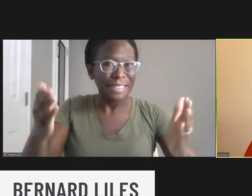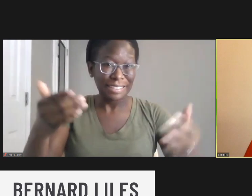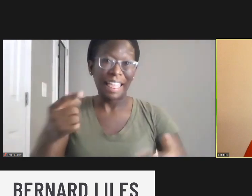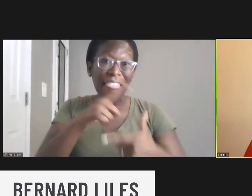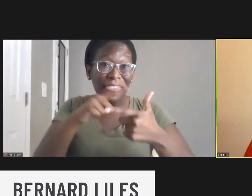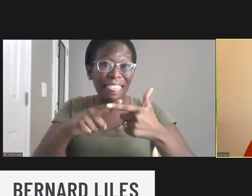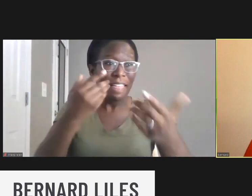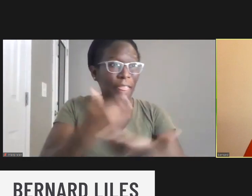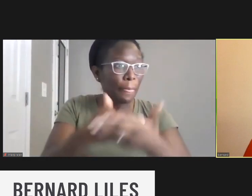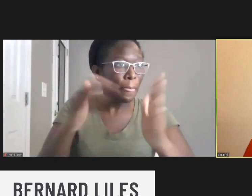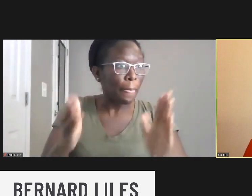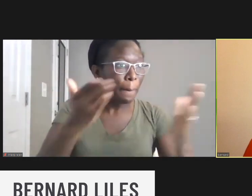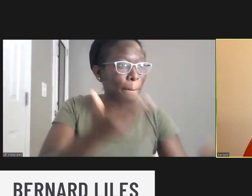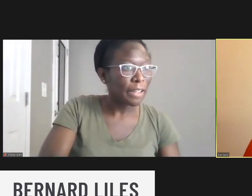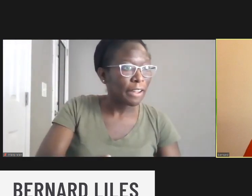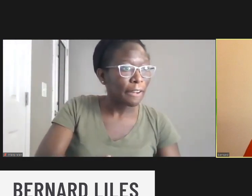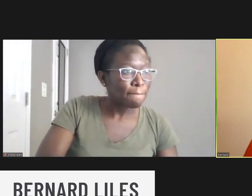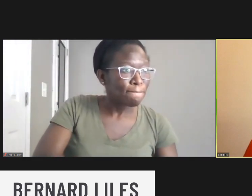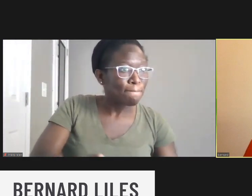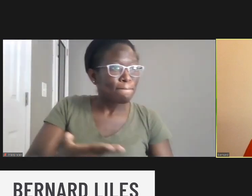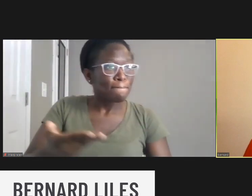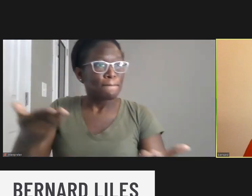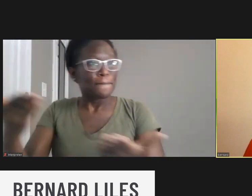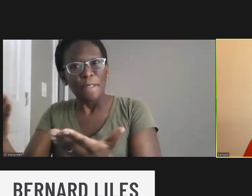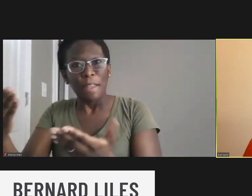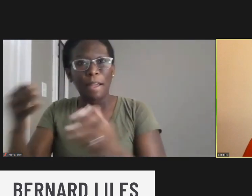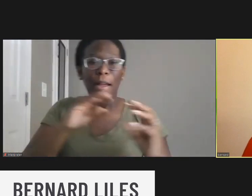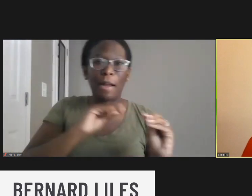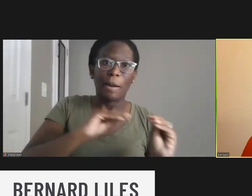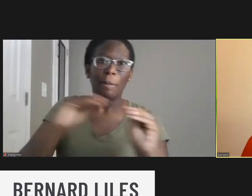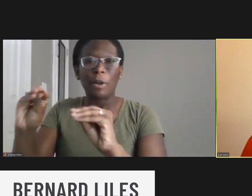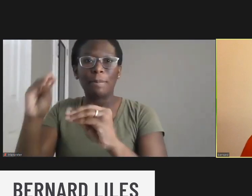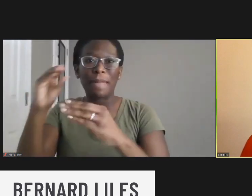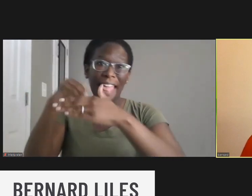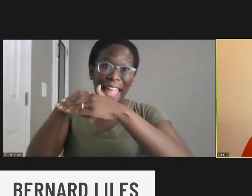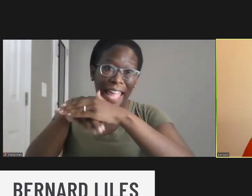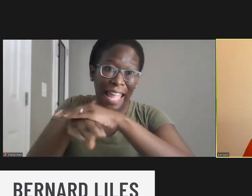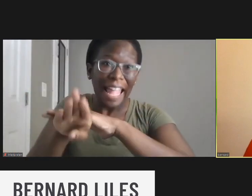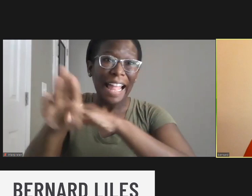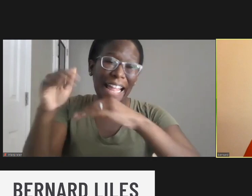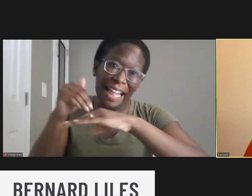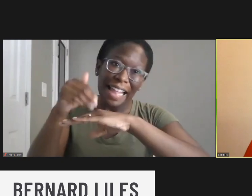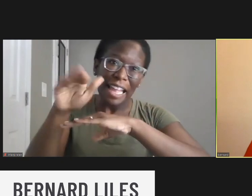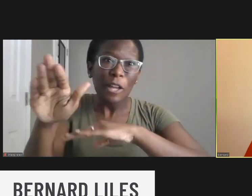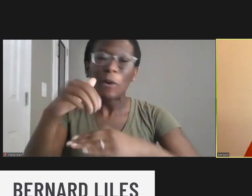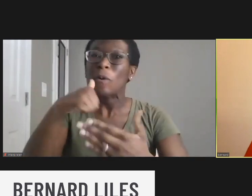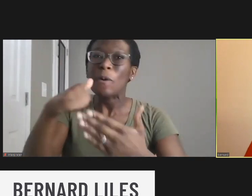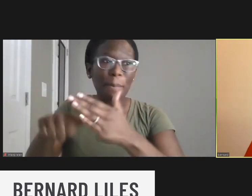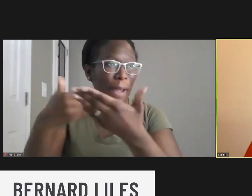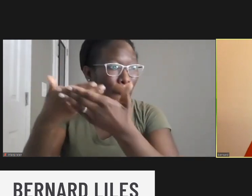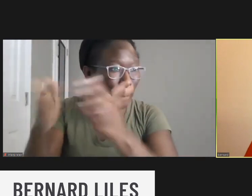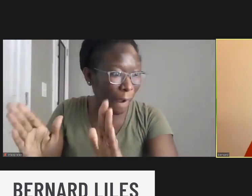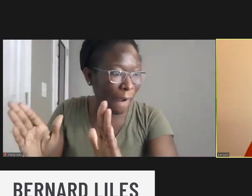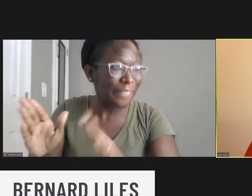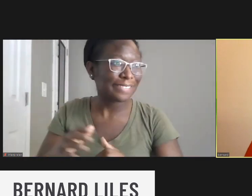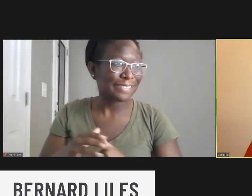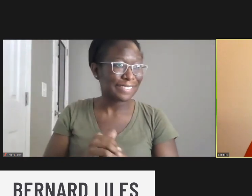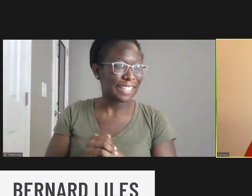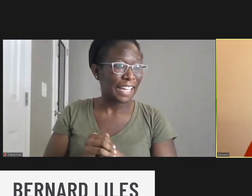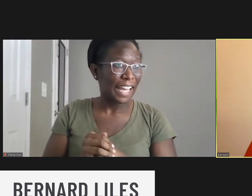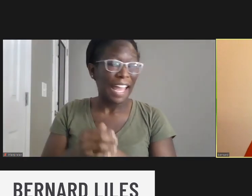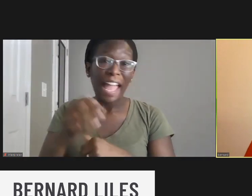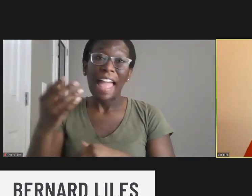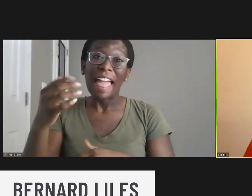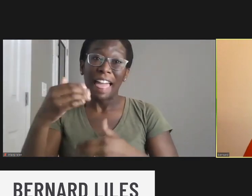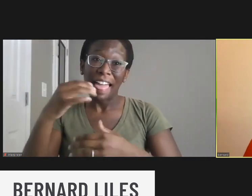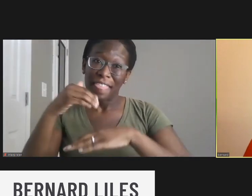mail into the incoming mailbox. I take the outgoing mail and then move on to the next room to